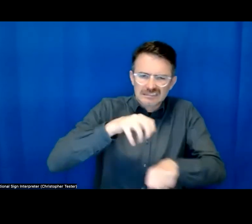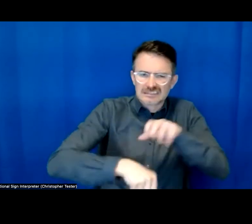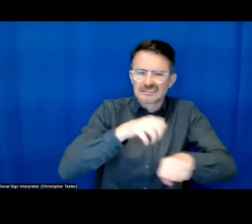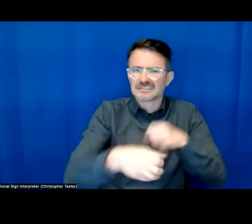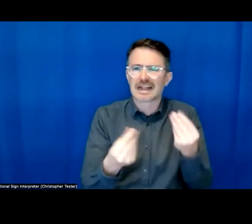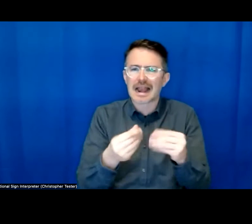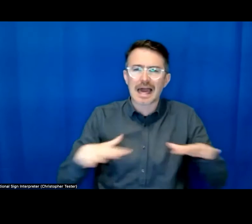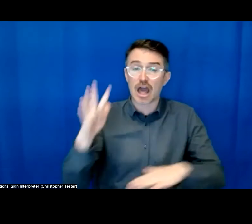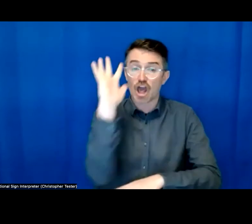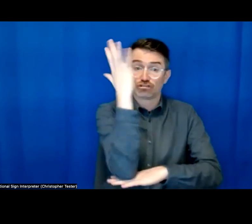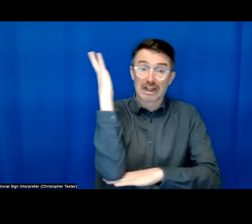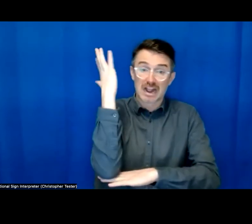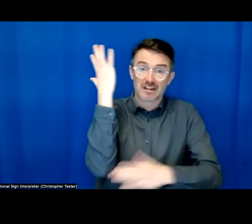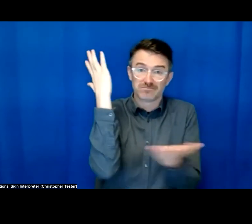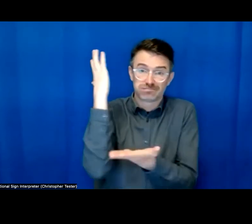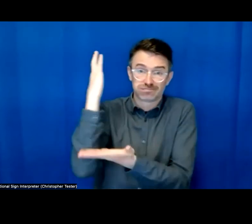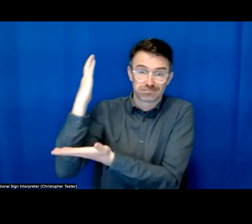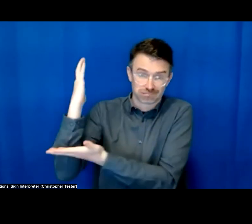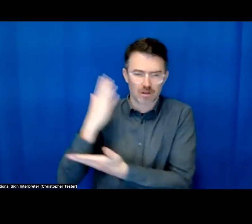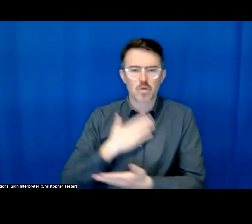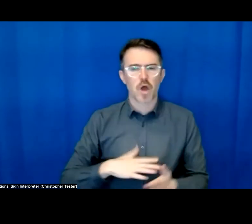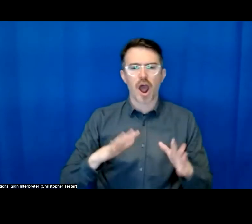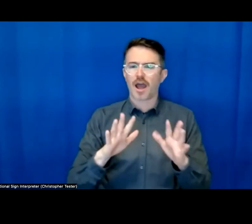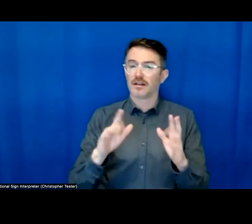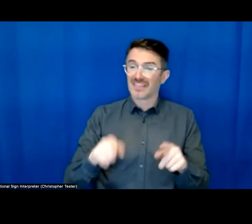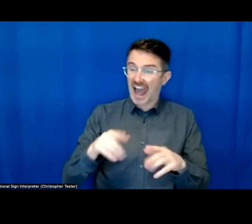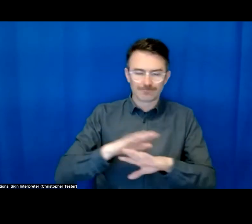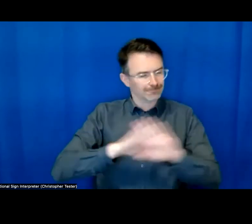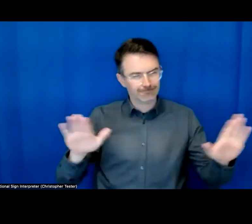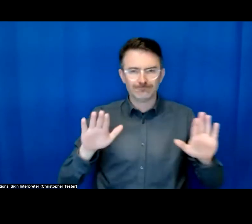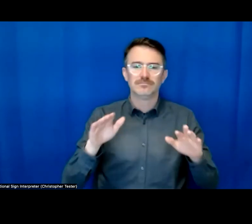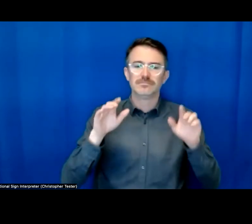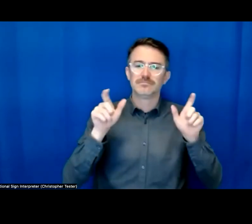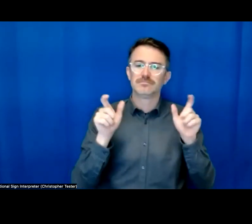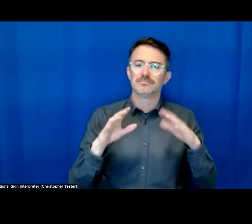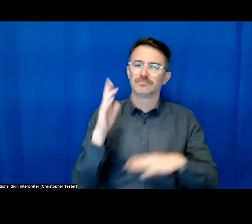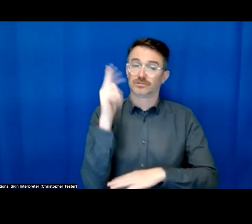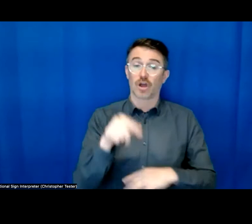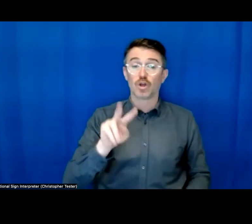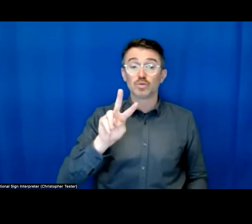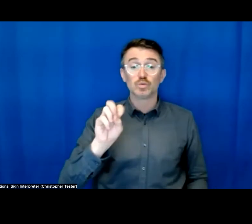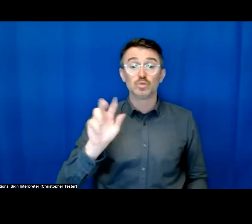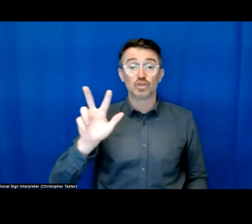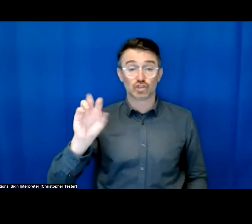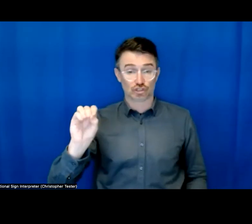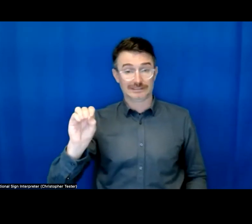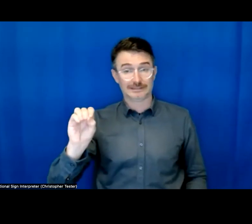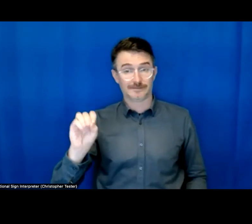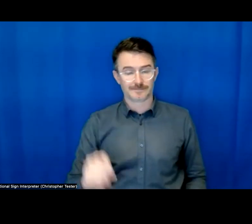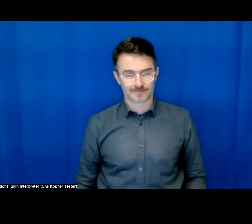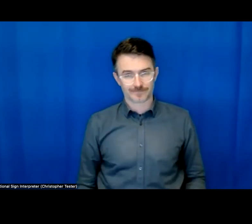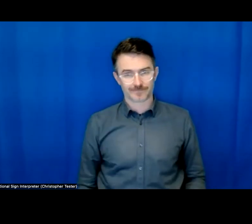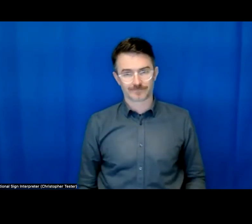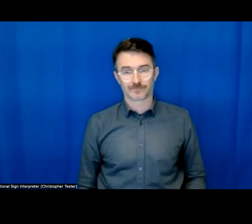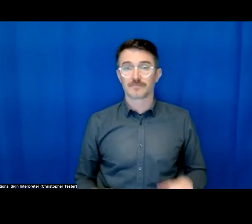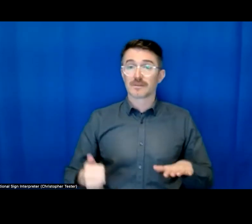assistance policy, including in our programming and advocacy work. These policies commit us to